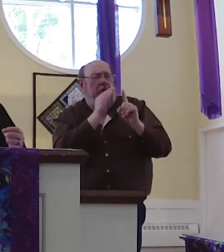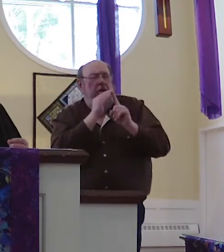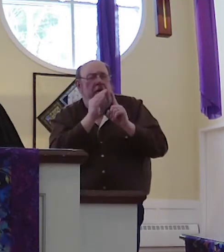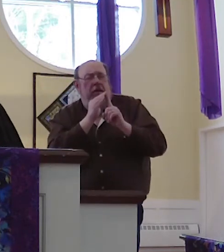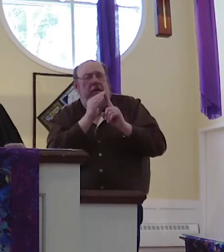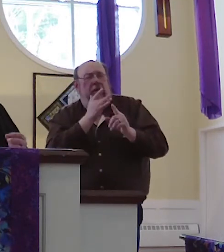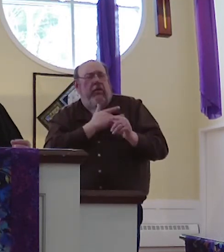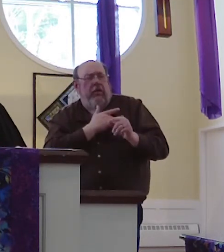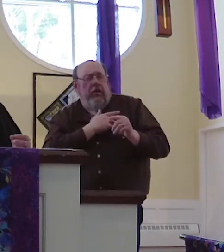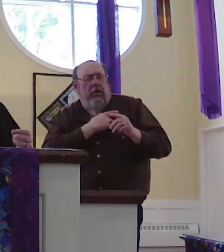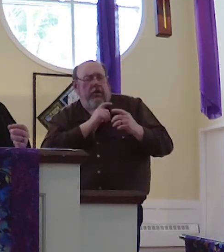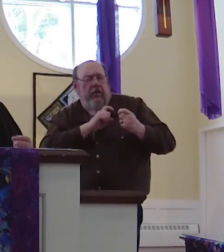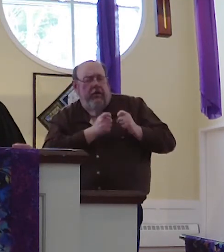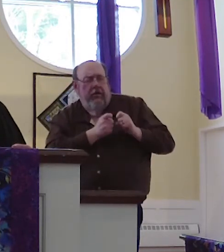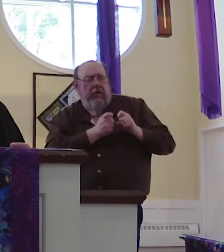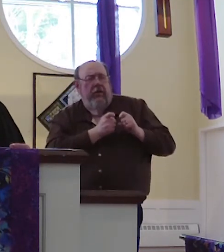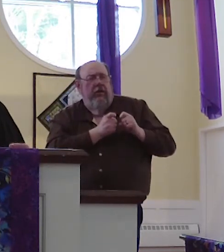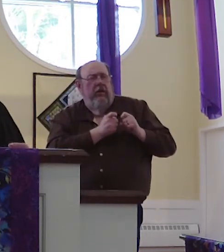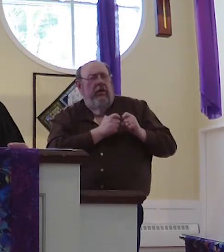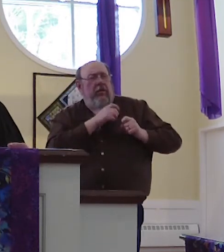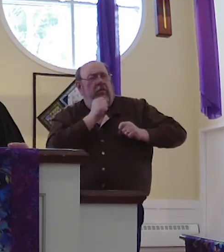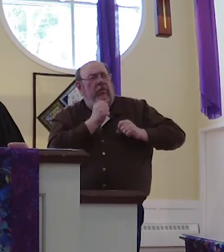heart could be changed, it wouldn't be me